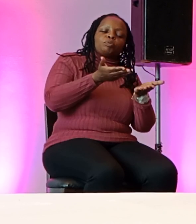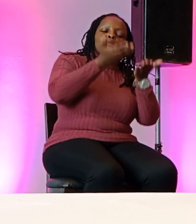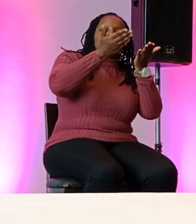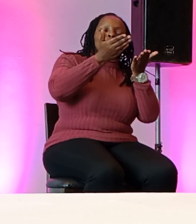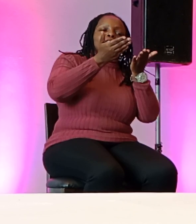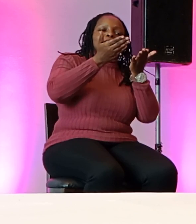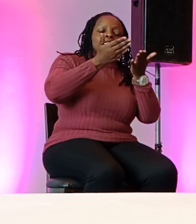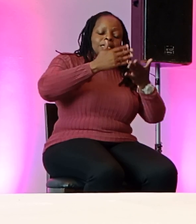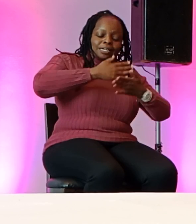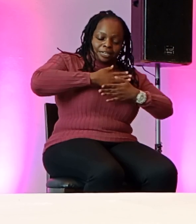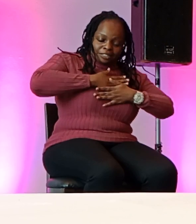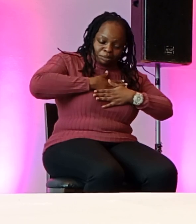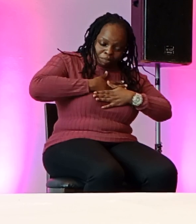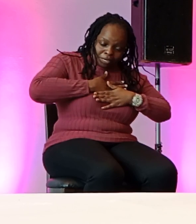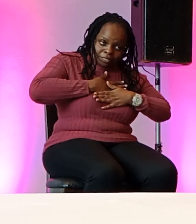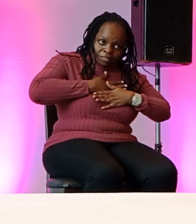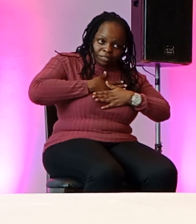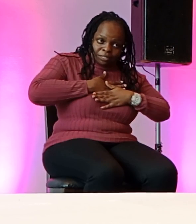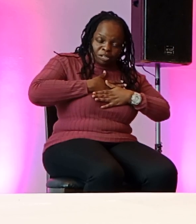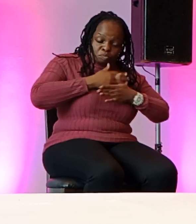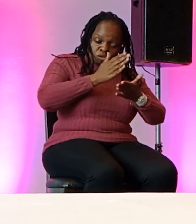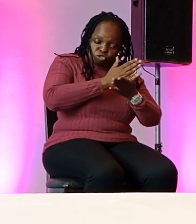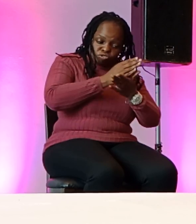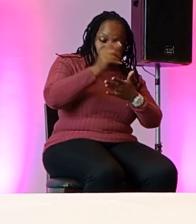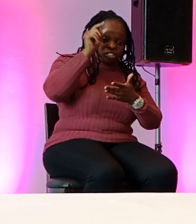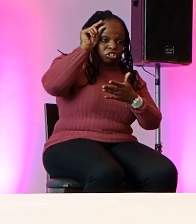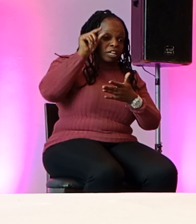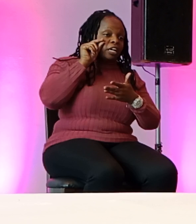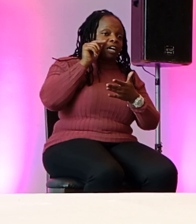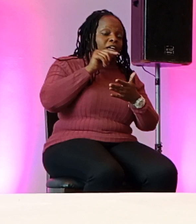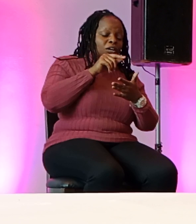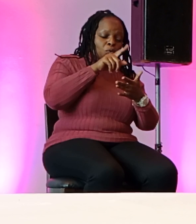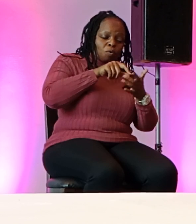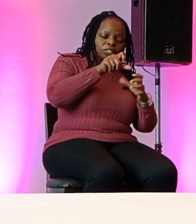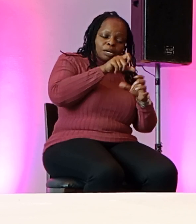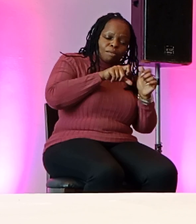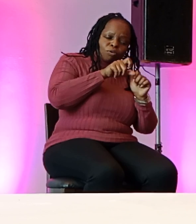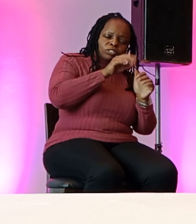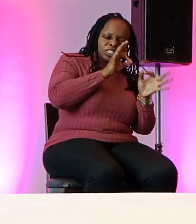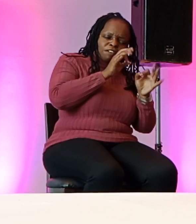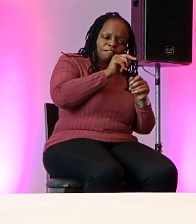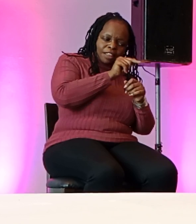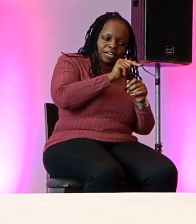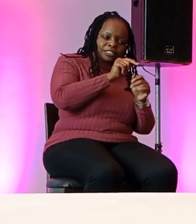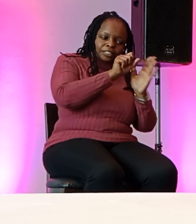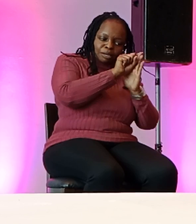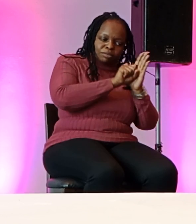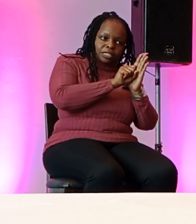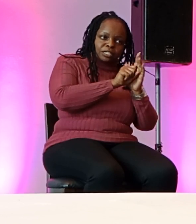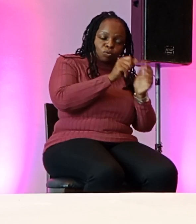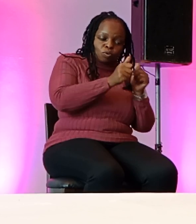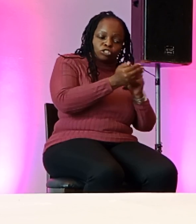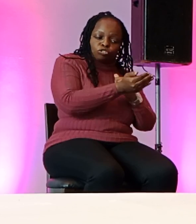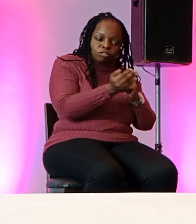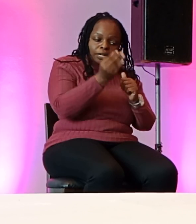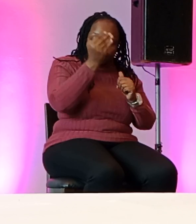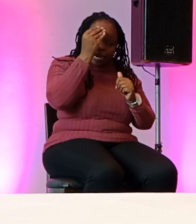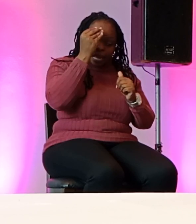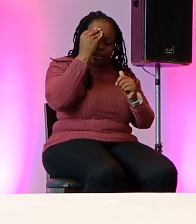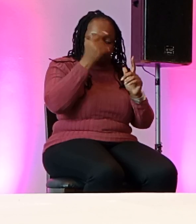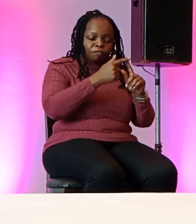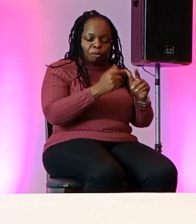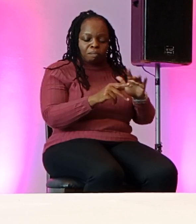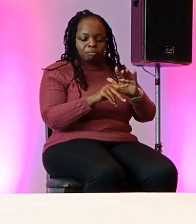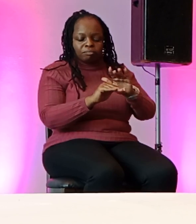respect between the genders? What if that was a subject our children learned from the